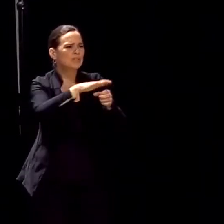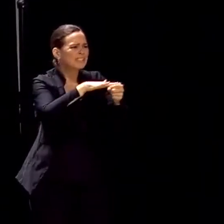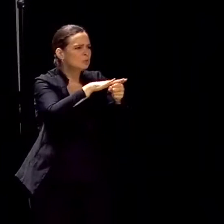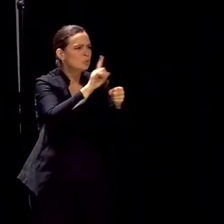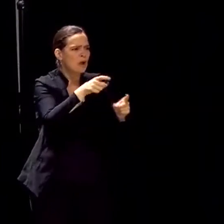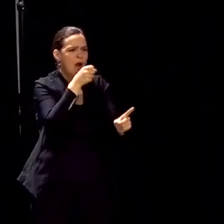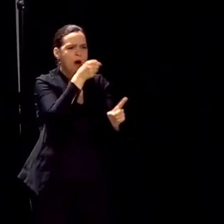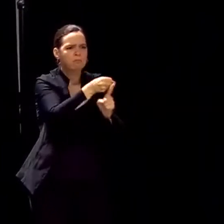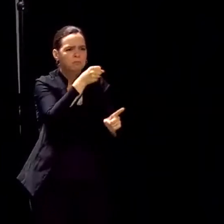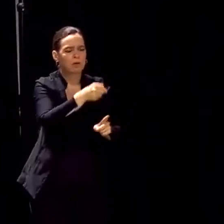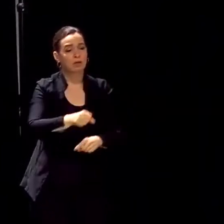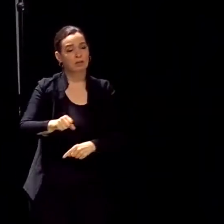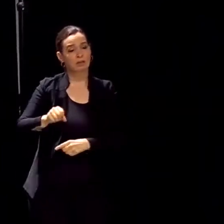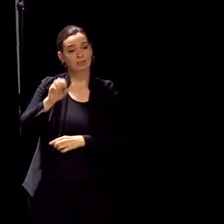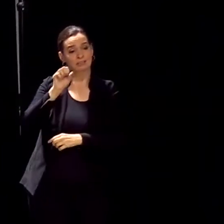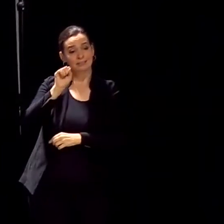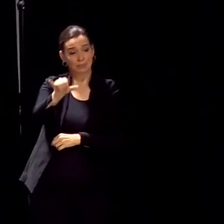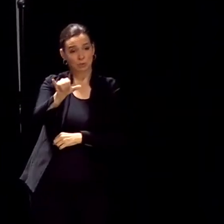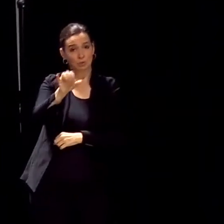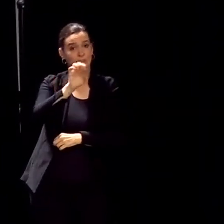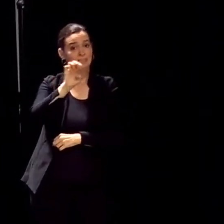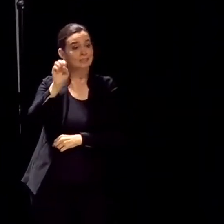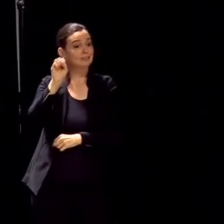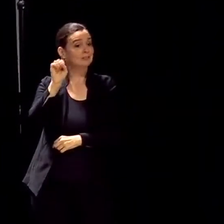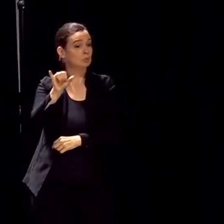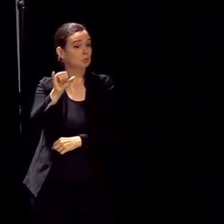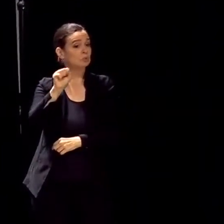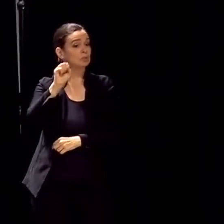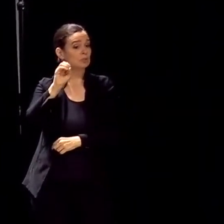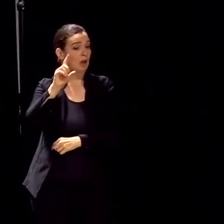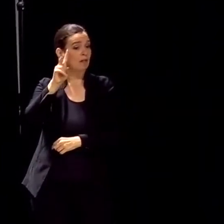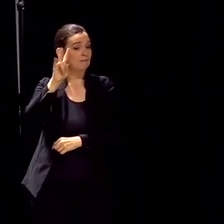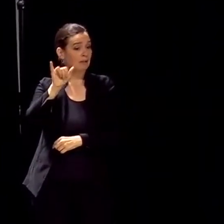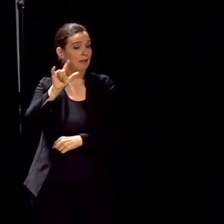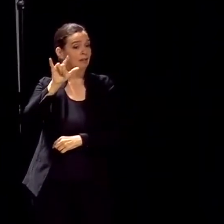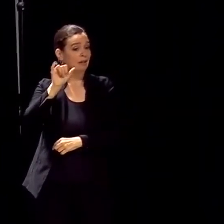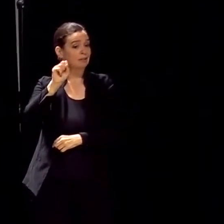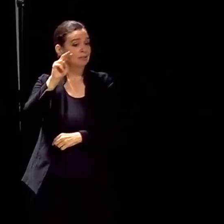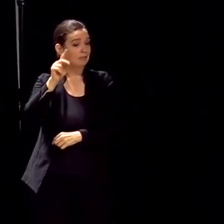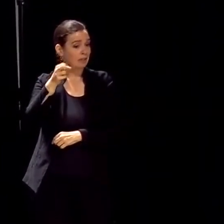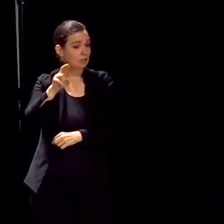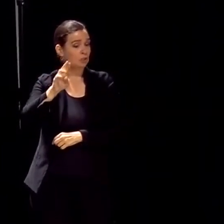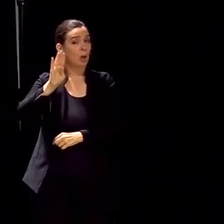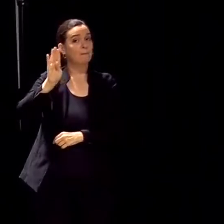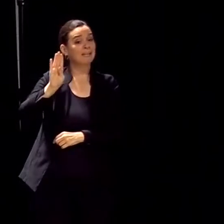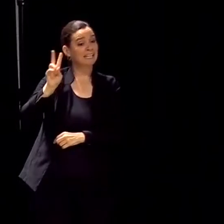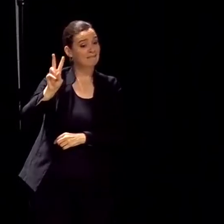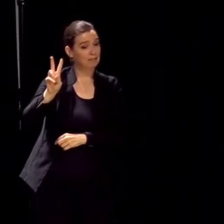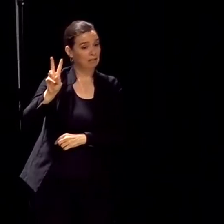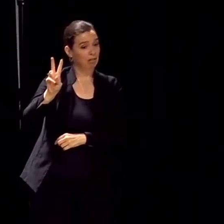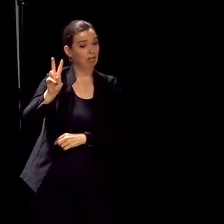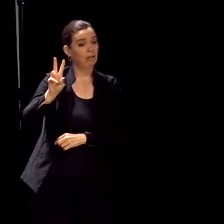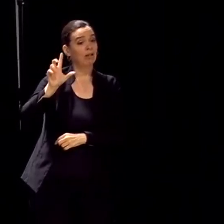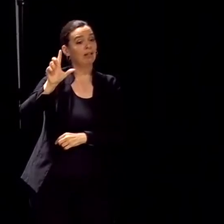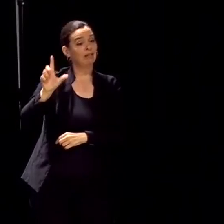Manoa, Solvay, Lincorp, Baldwinsville,